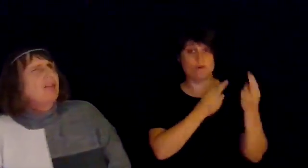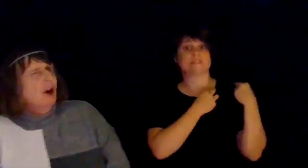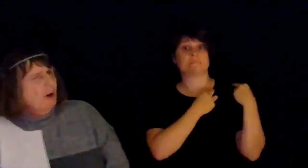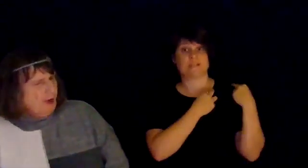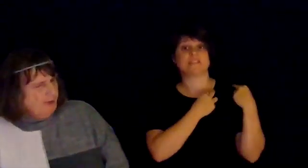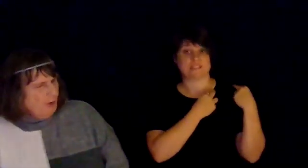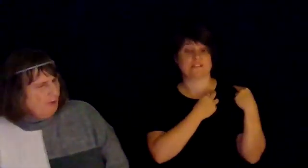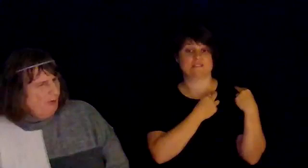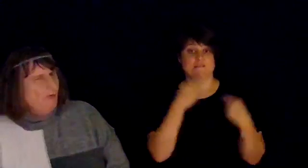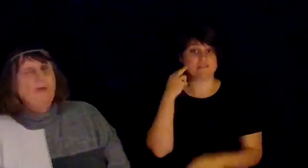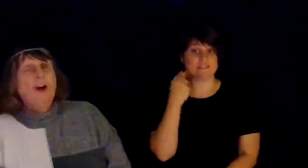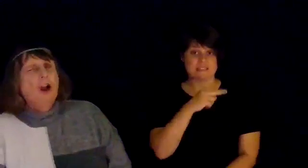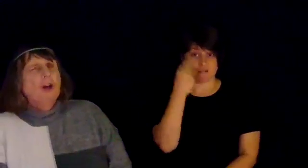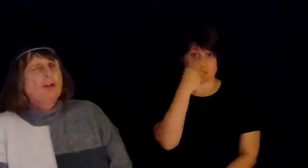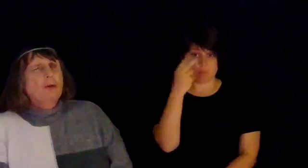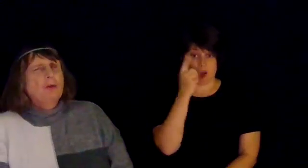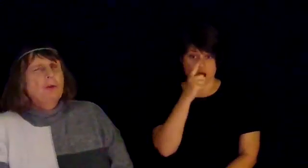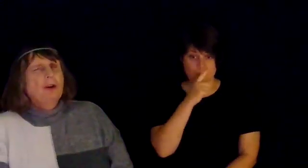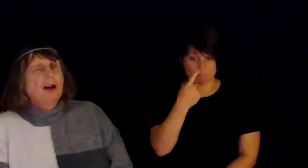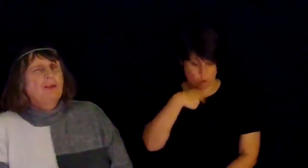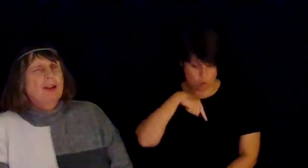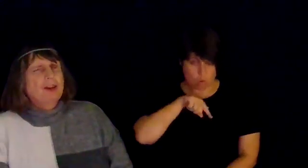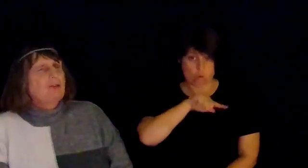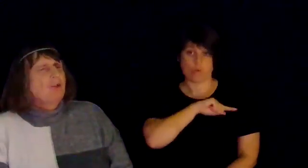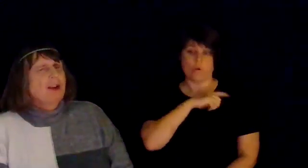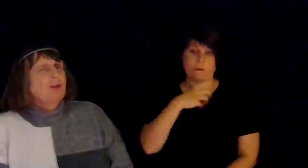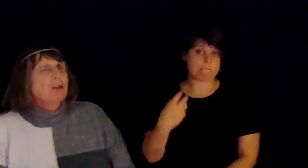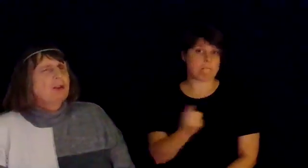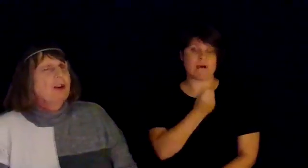as deafblind people to